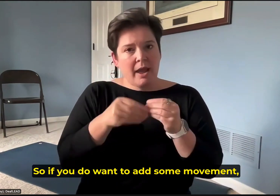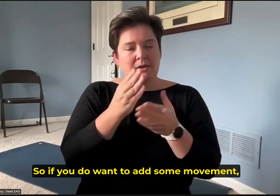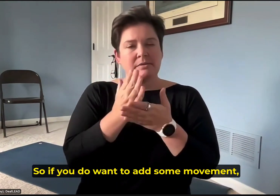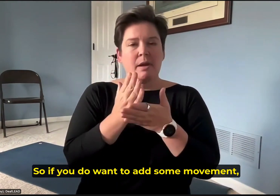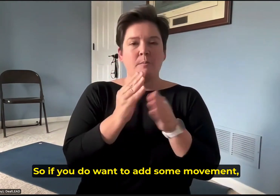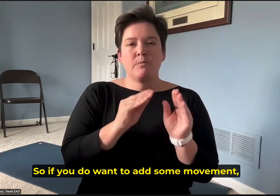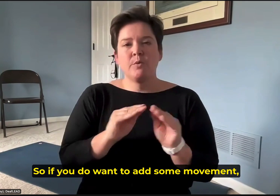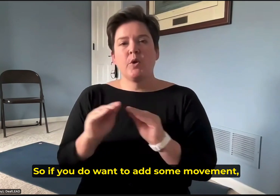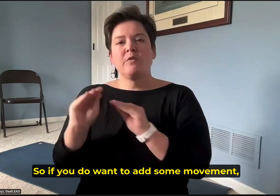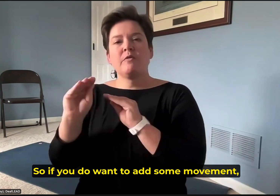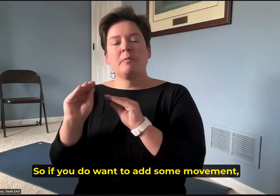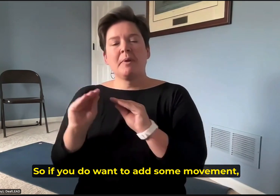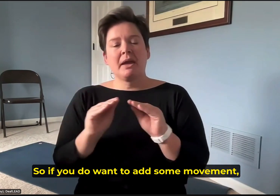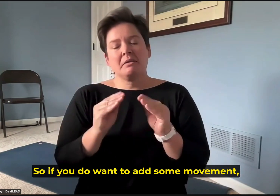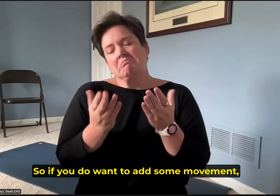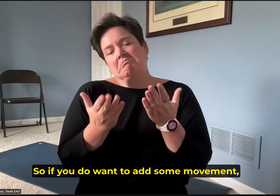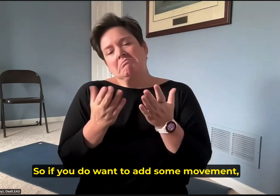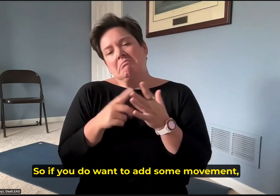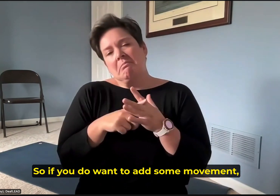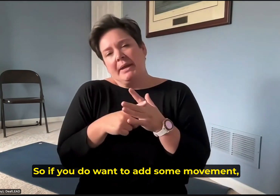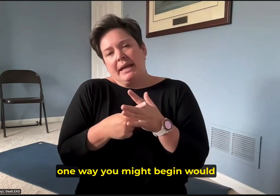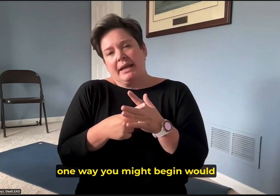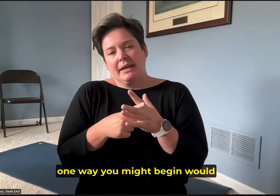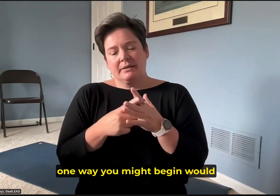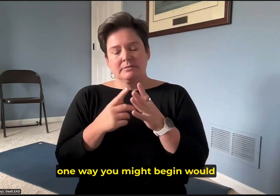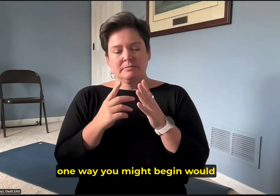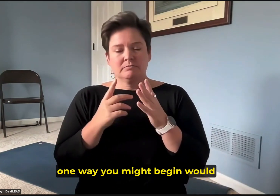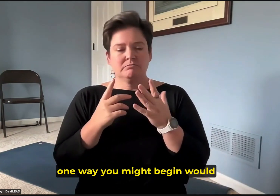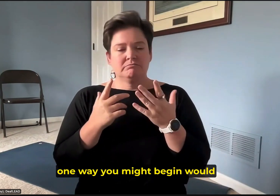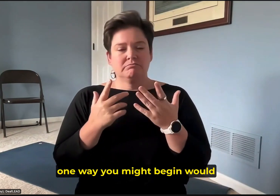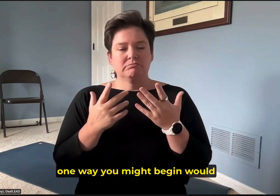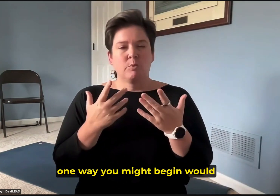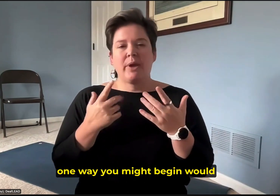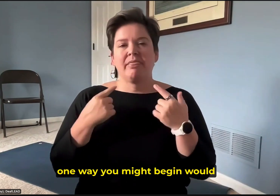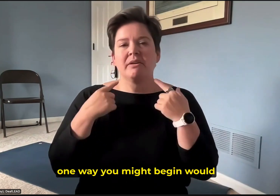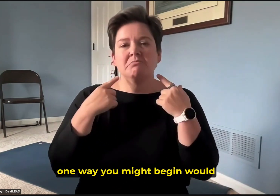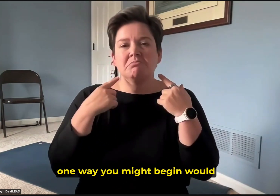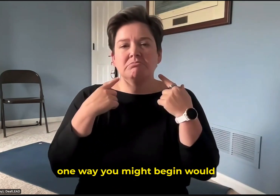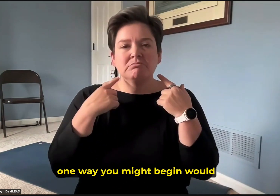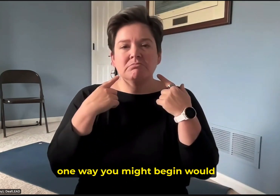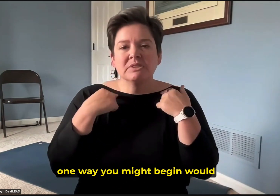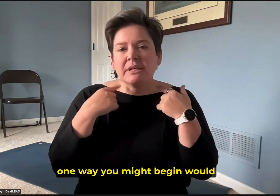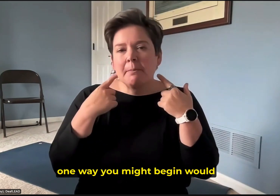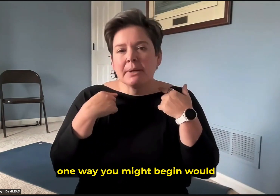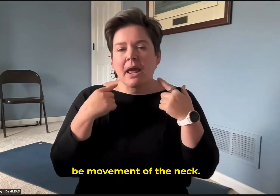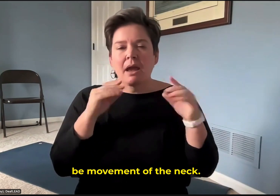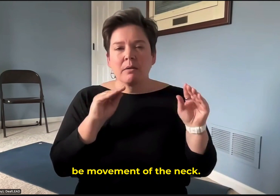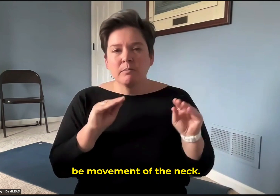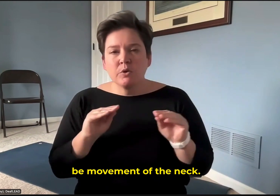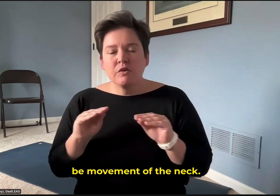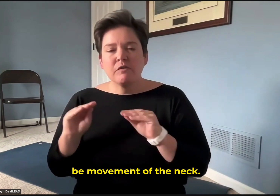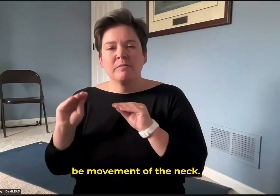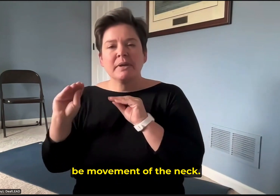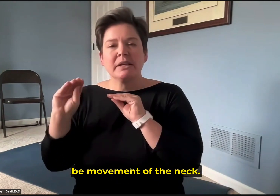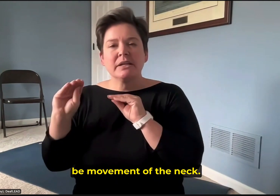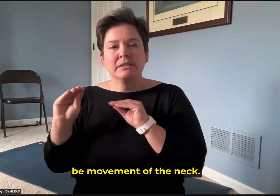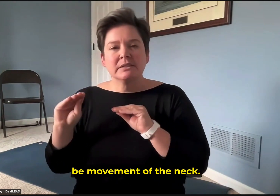So if you do want to add some movement, one way you might begin would be movement of the